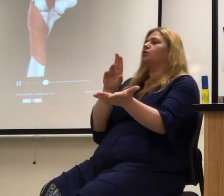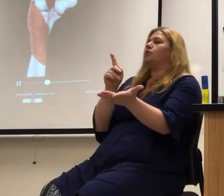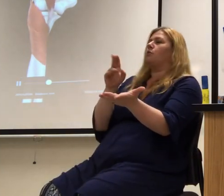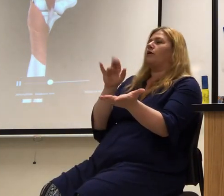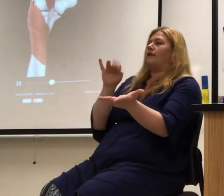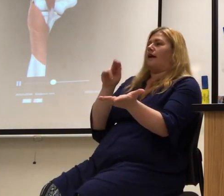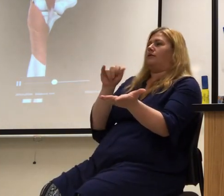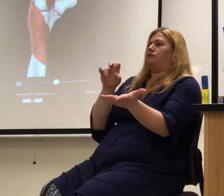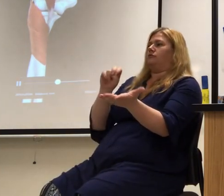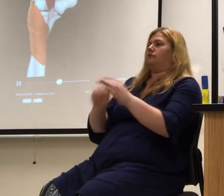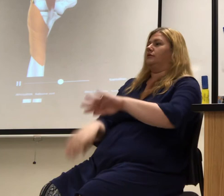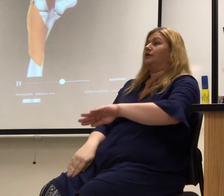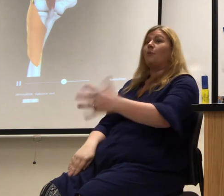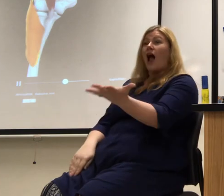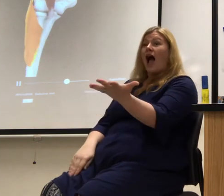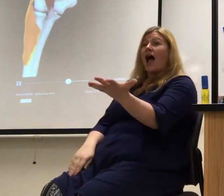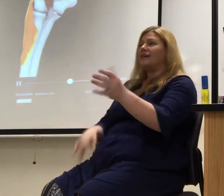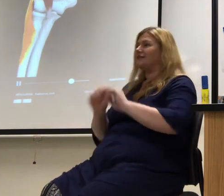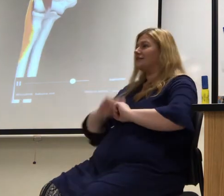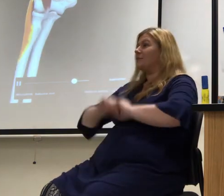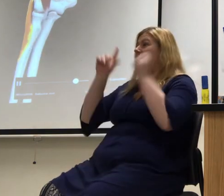That's supination right there.